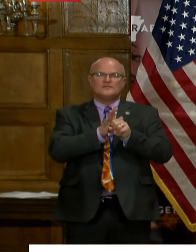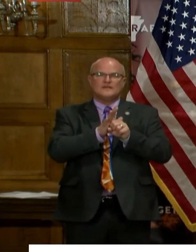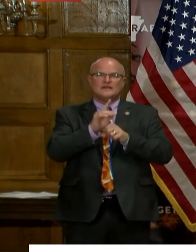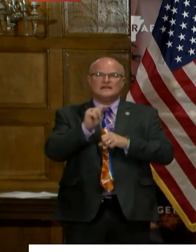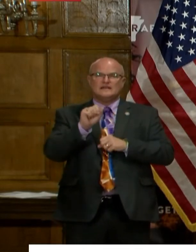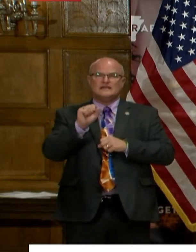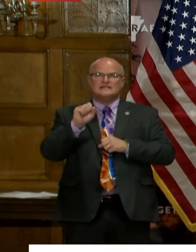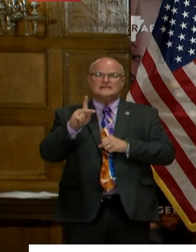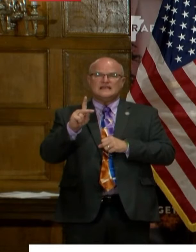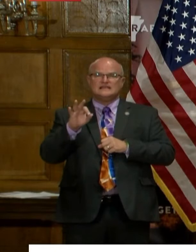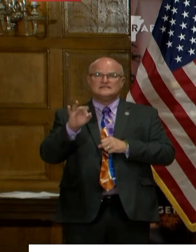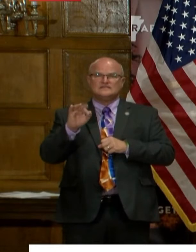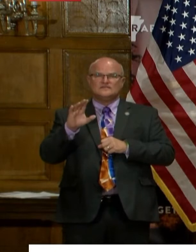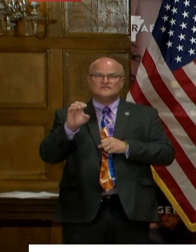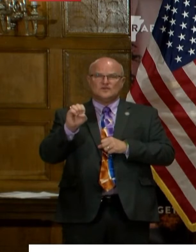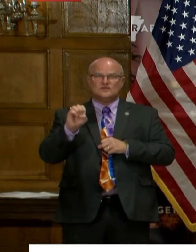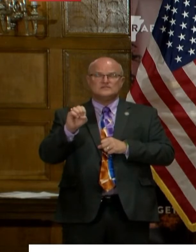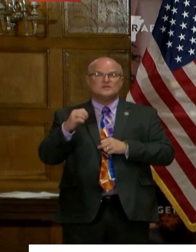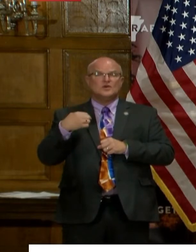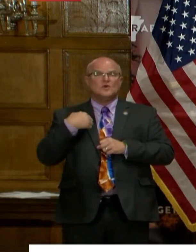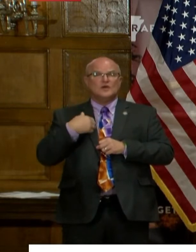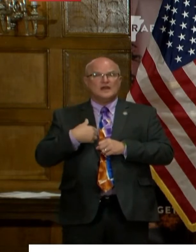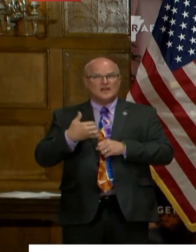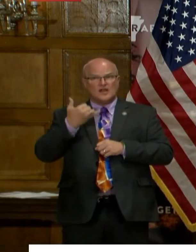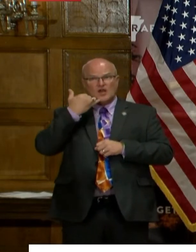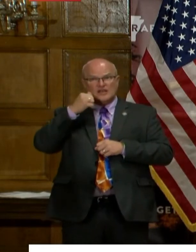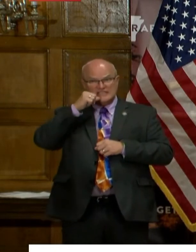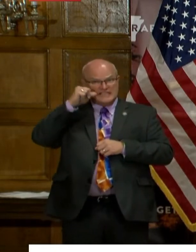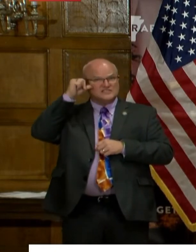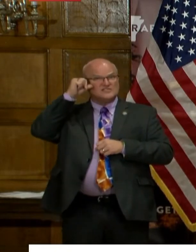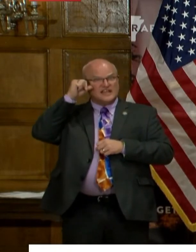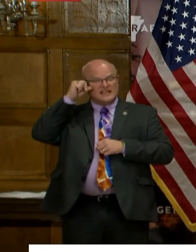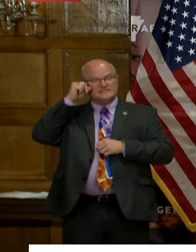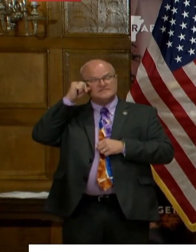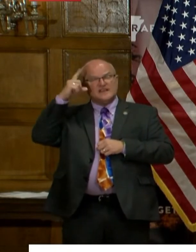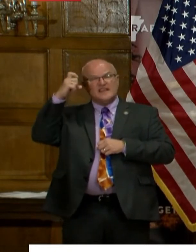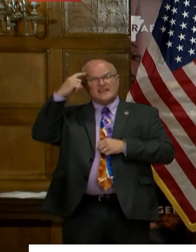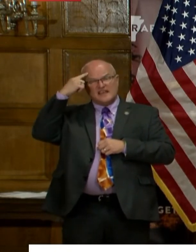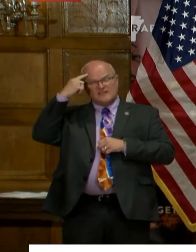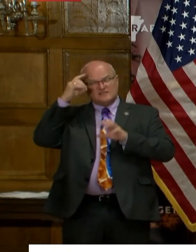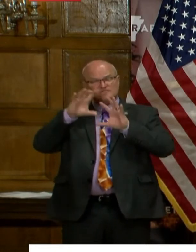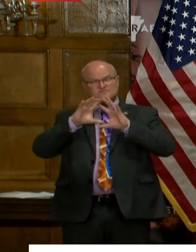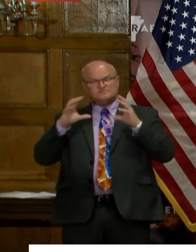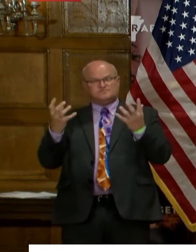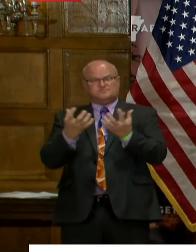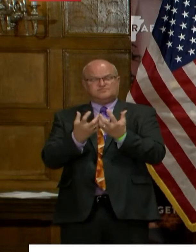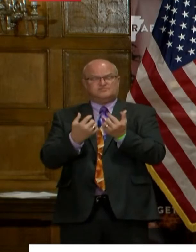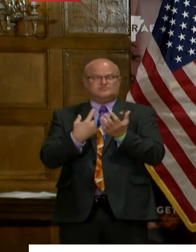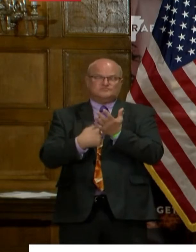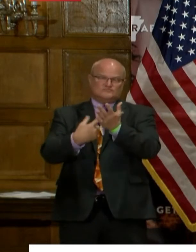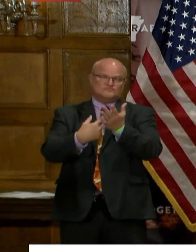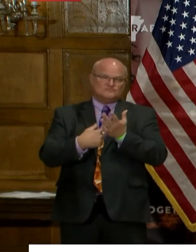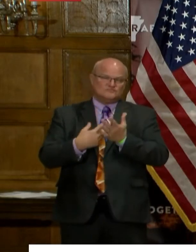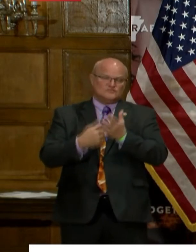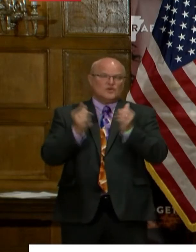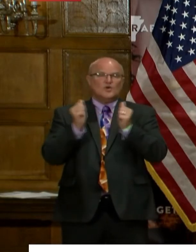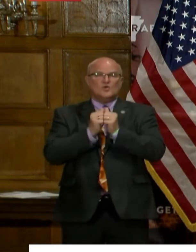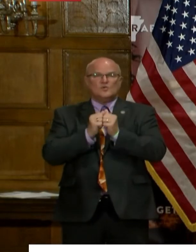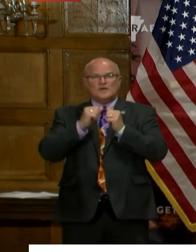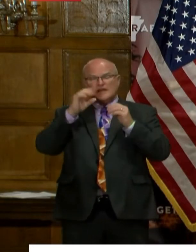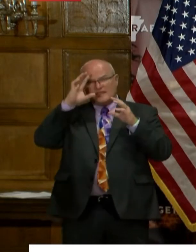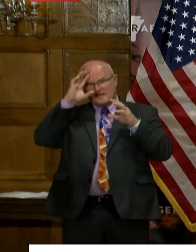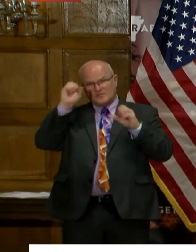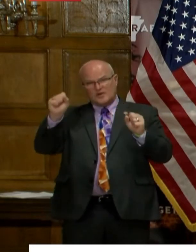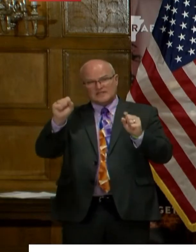coronavirus task force, we had a call yesterday. The governors did with the